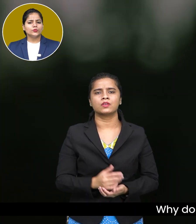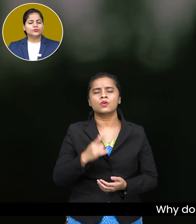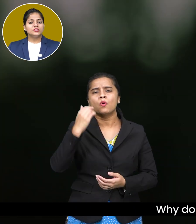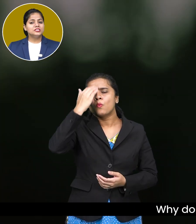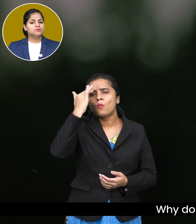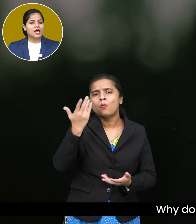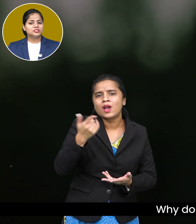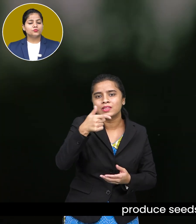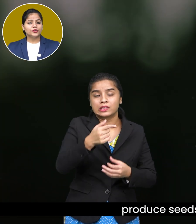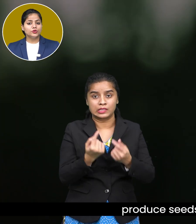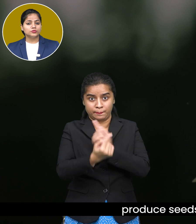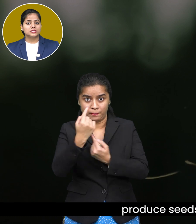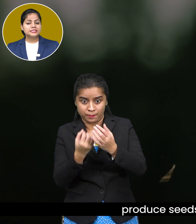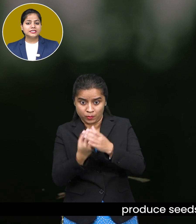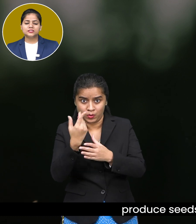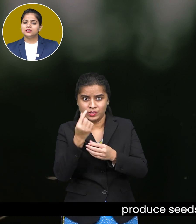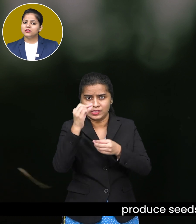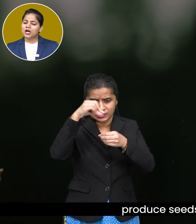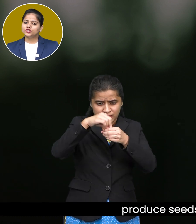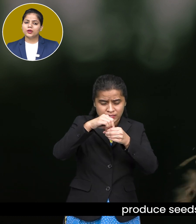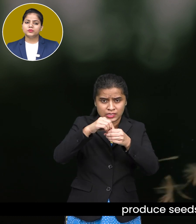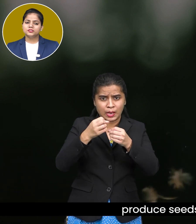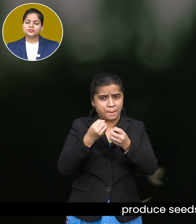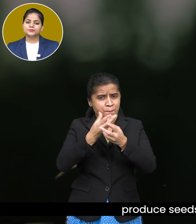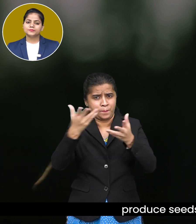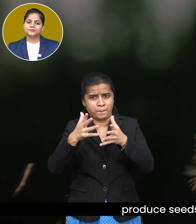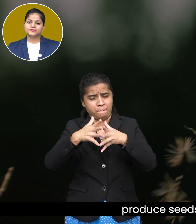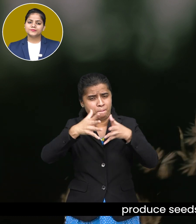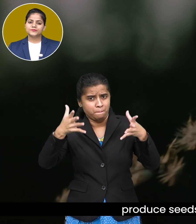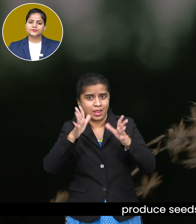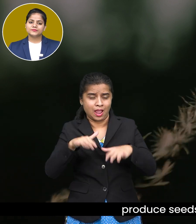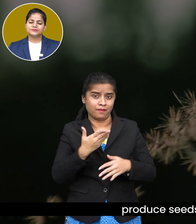Why do these plants produce seeds in large numbers?